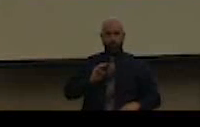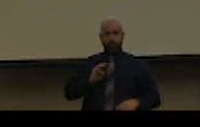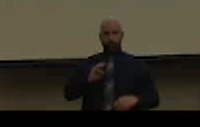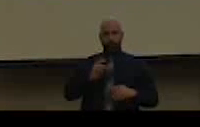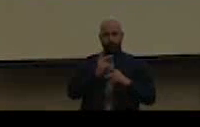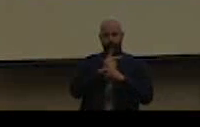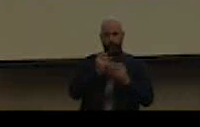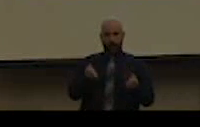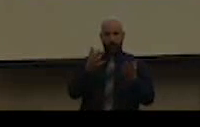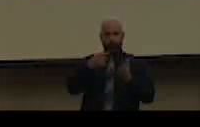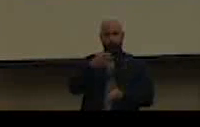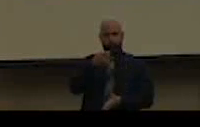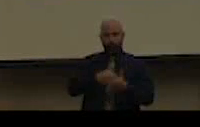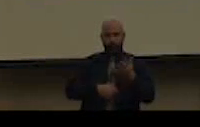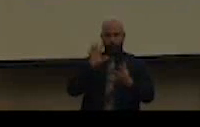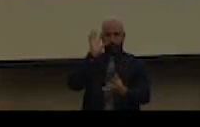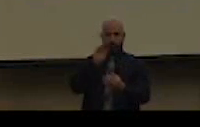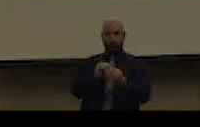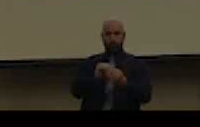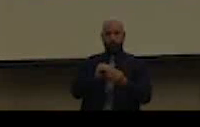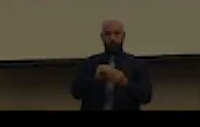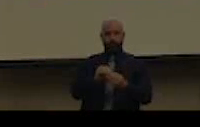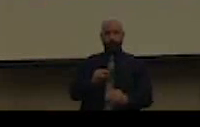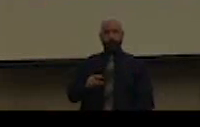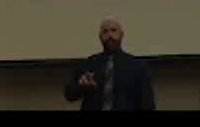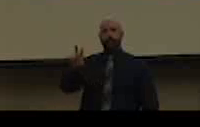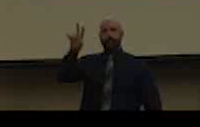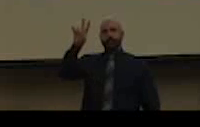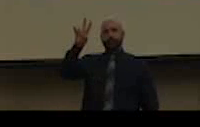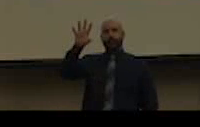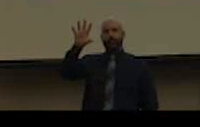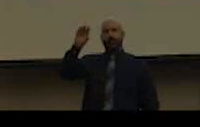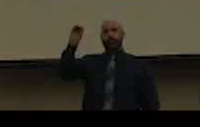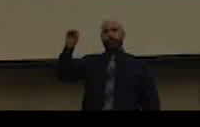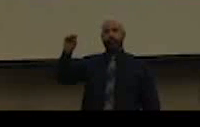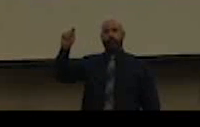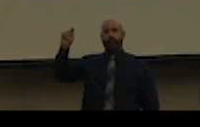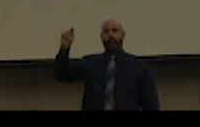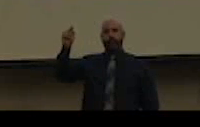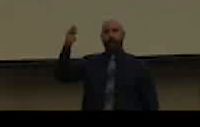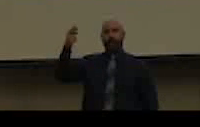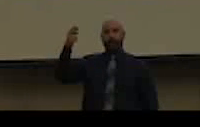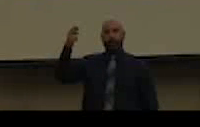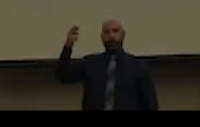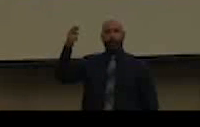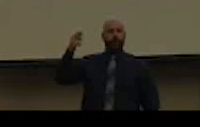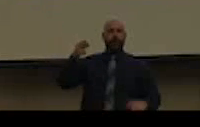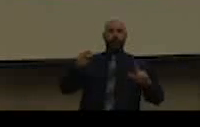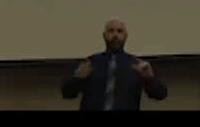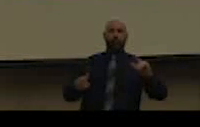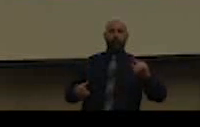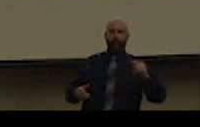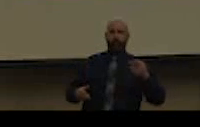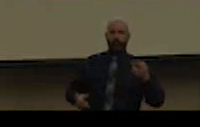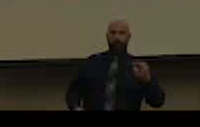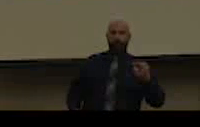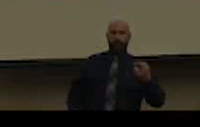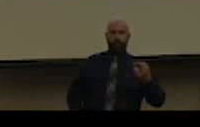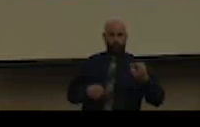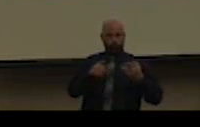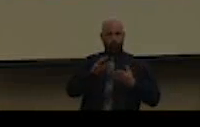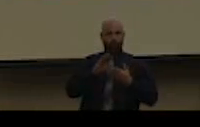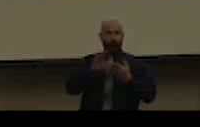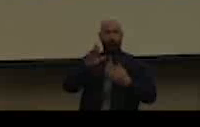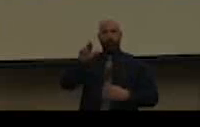cost at the 75th percentile, not the 25th, because again, you all confronted the rate challenge that we talked about again